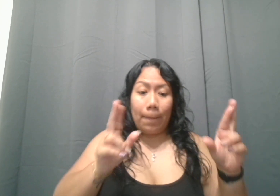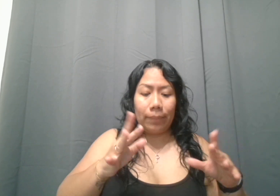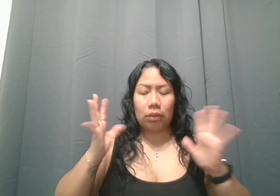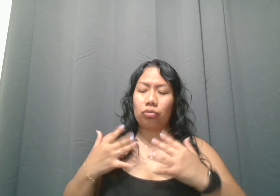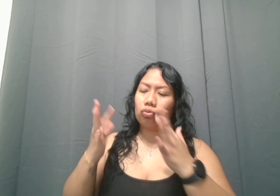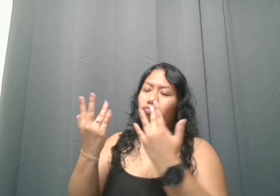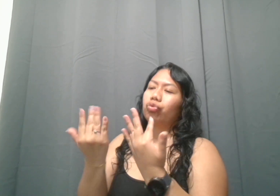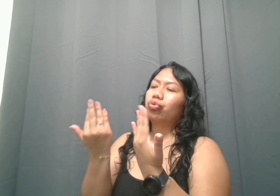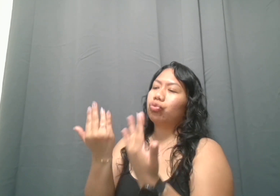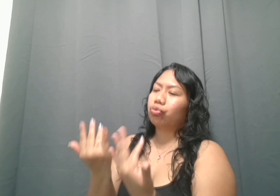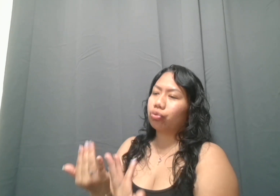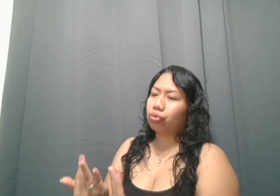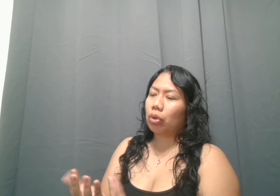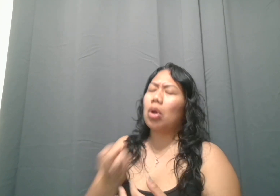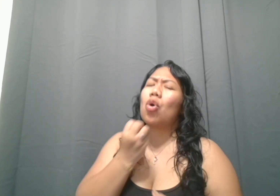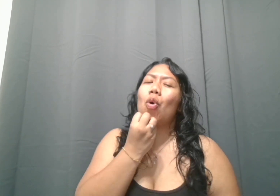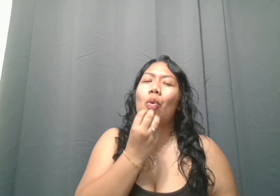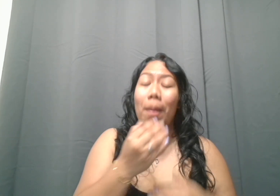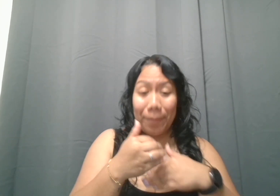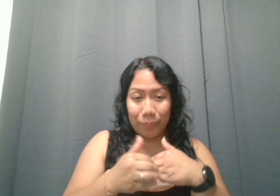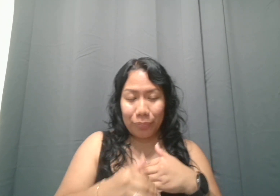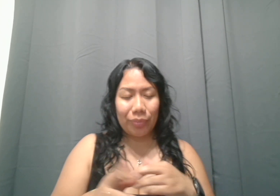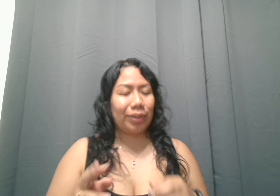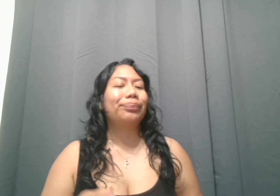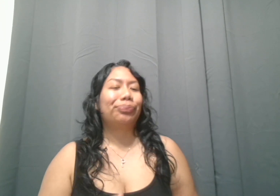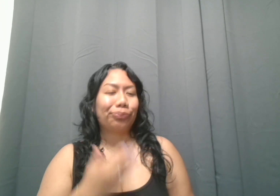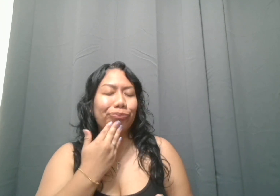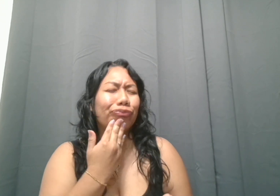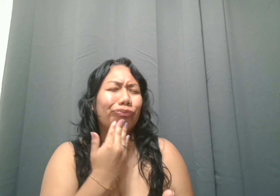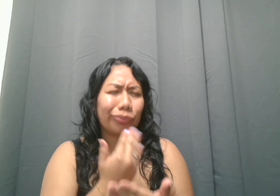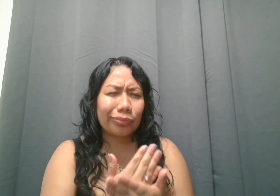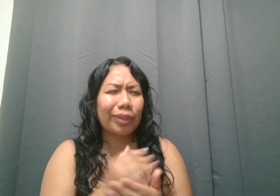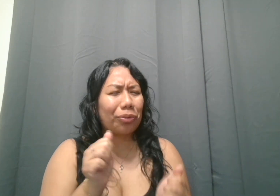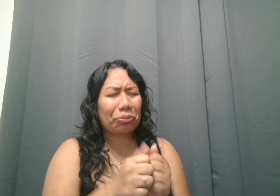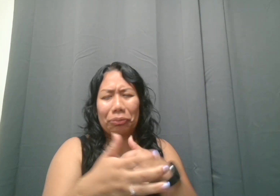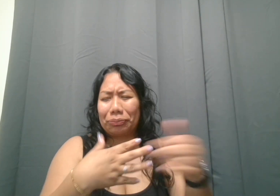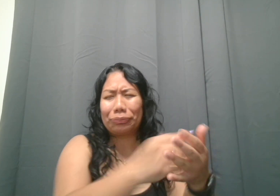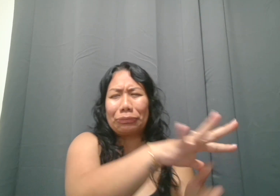Warm bread is delicious with any meal. It's